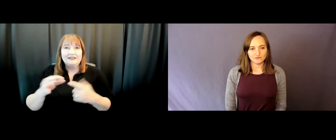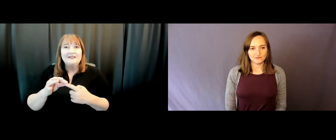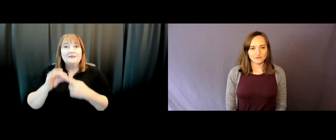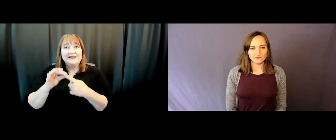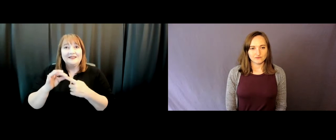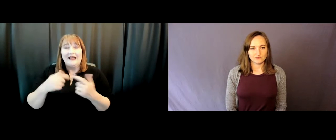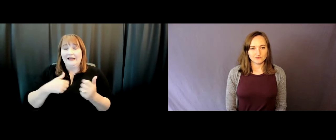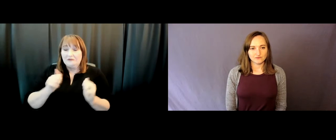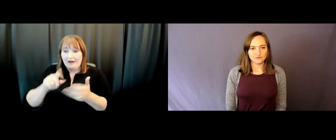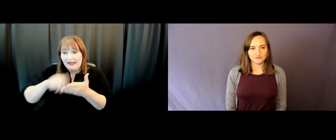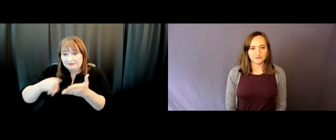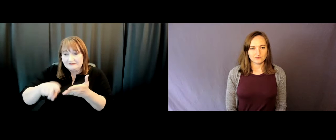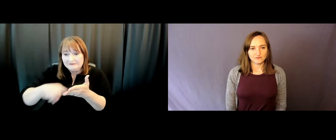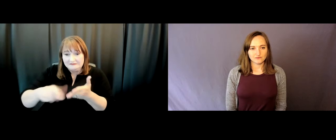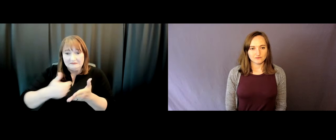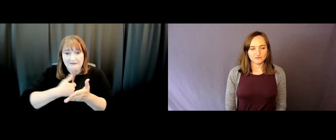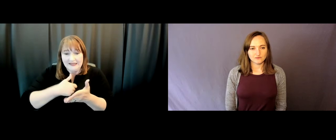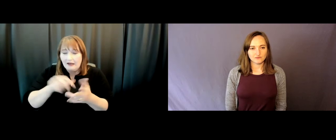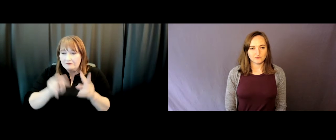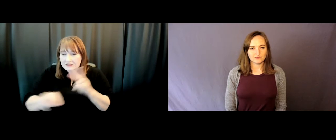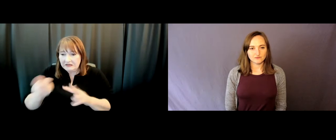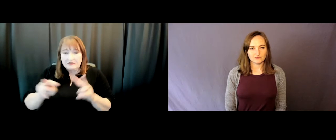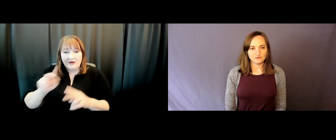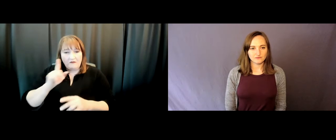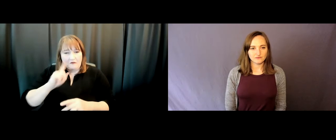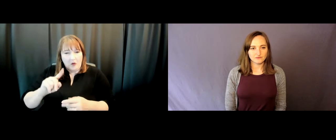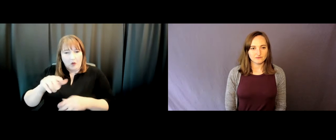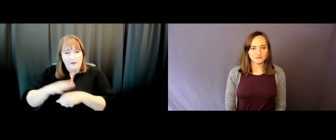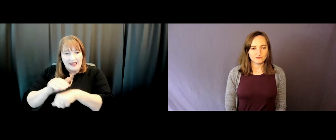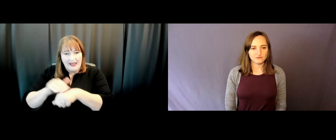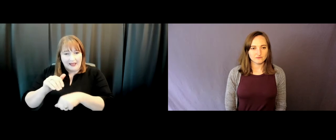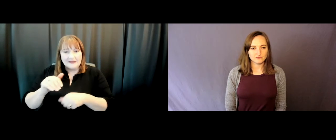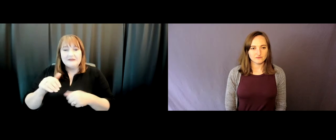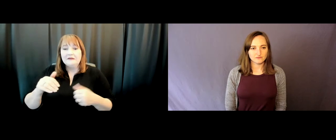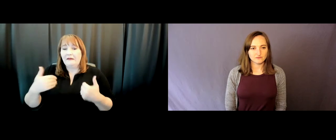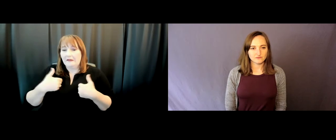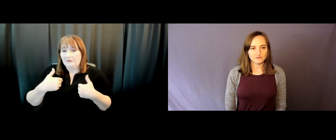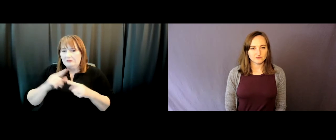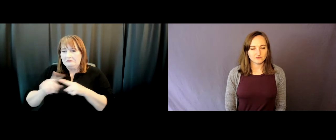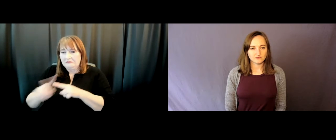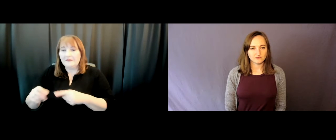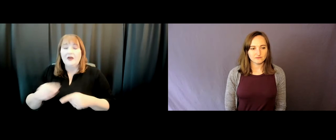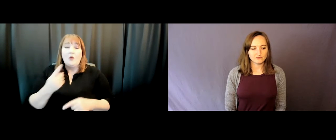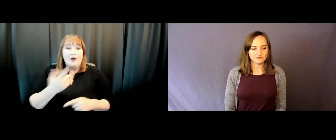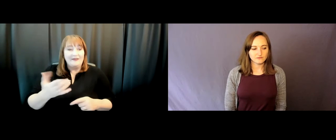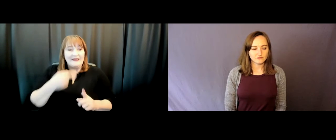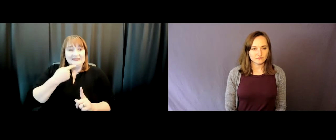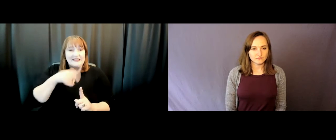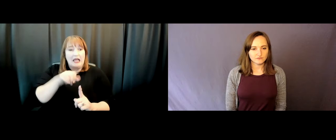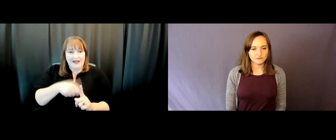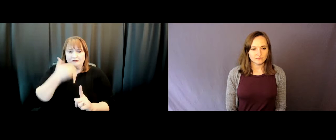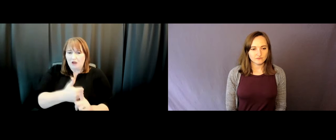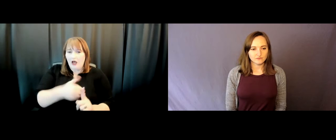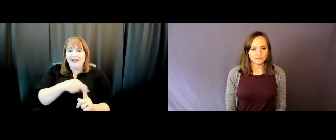do some research on CBD for pets, and you look at one thing and it says, yes, this is good for pets, but then another one